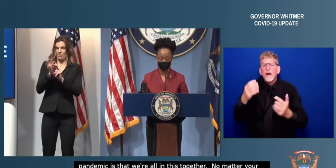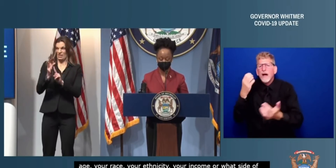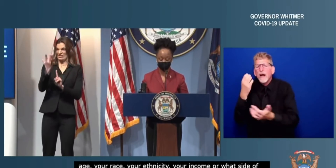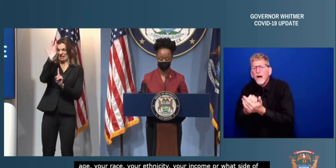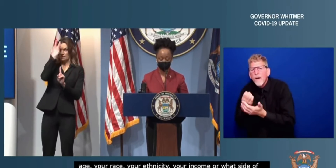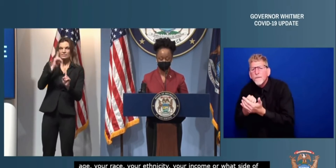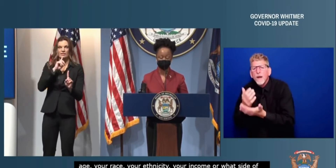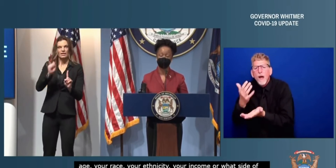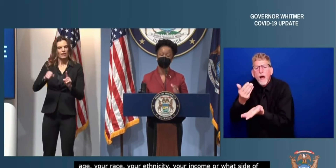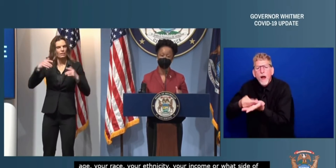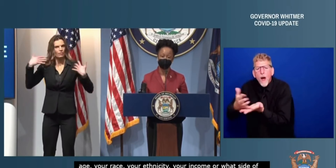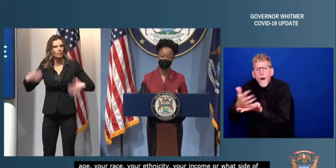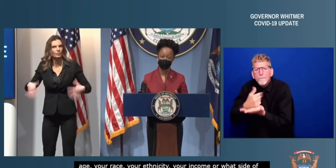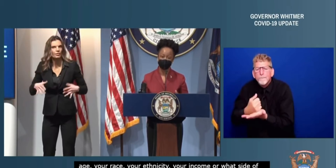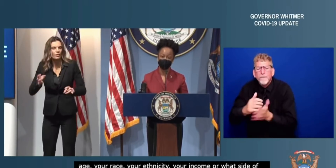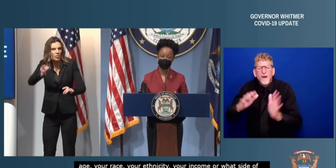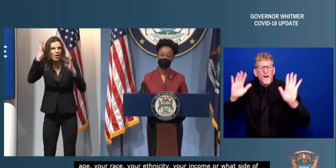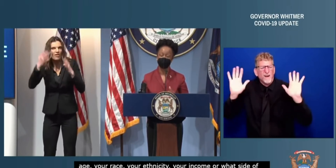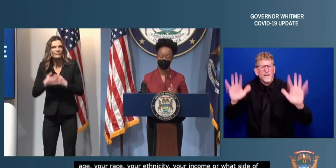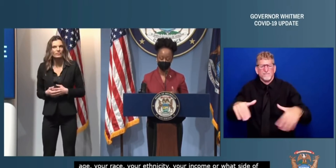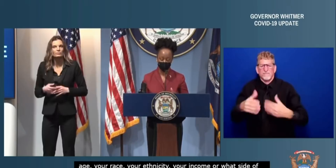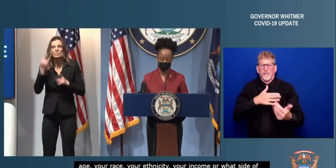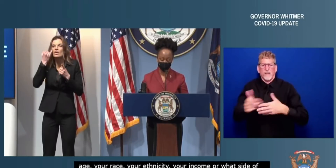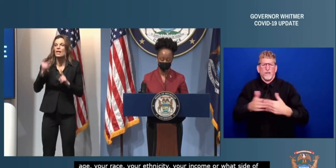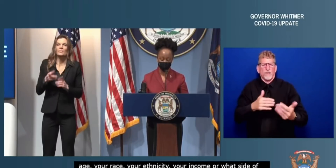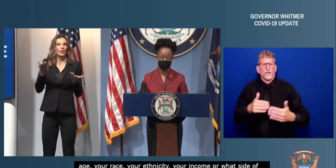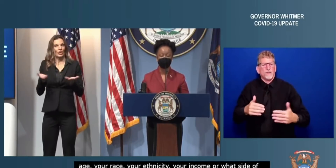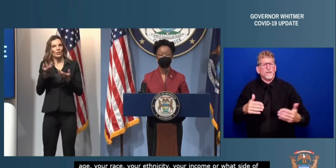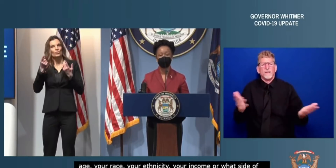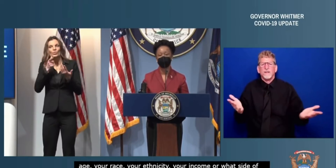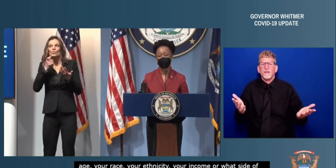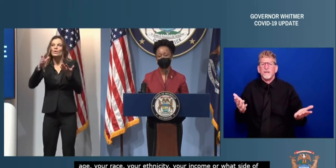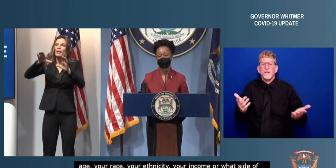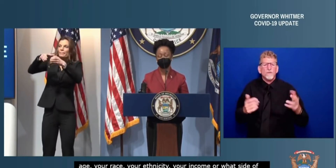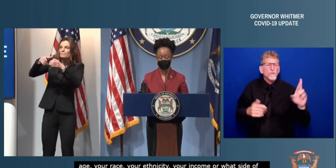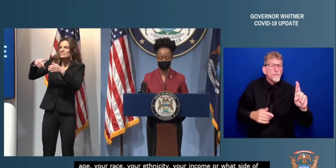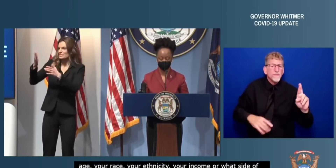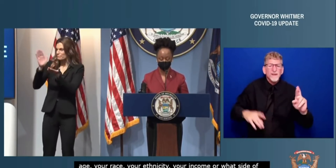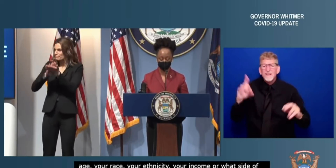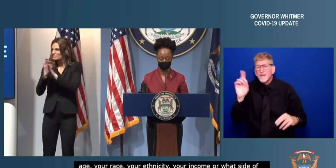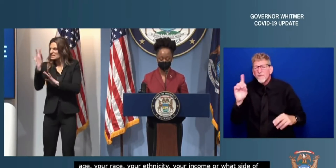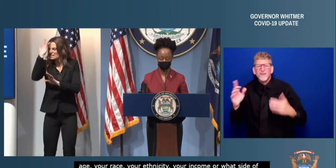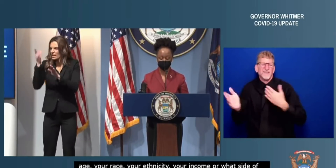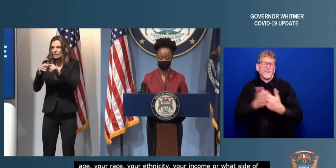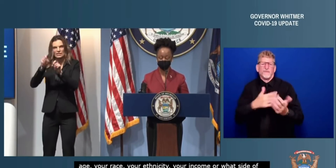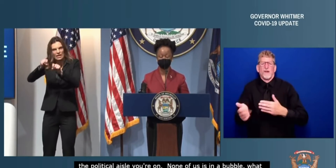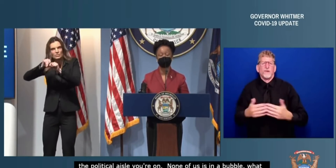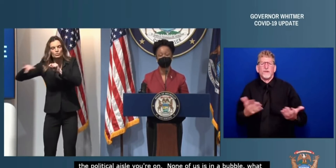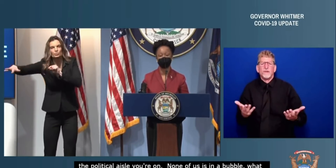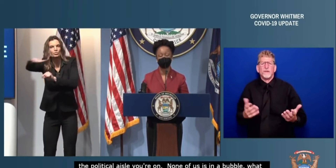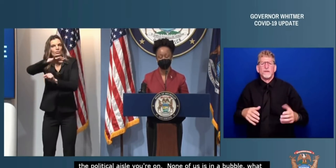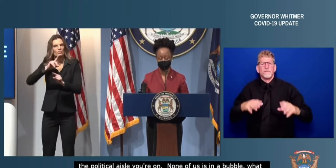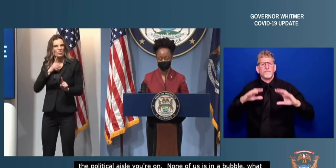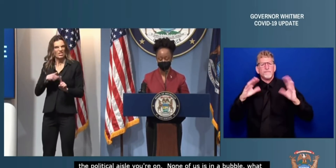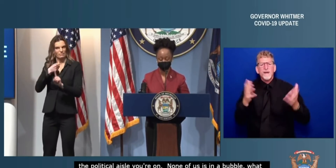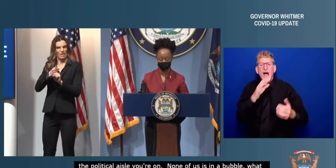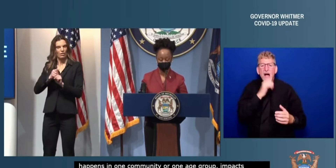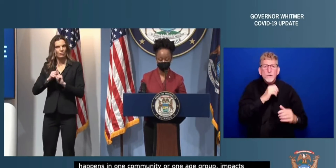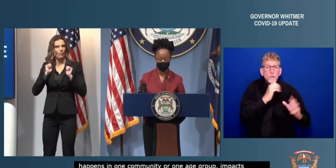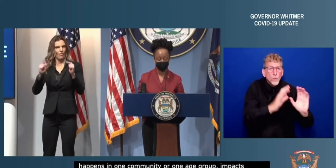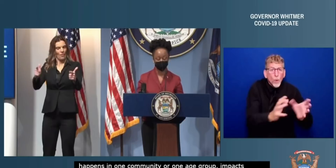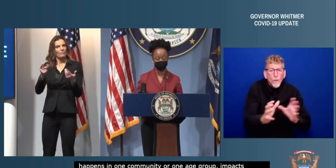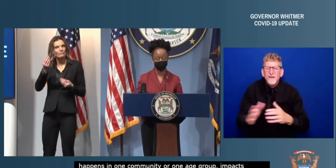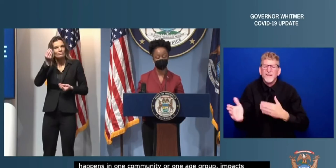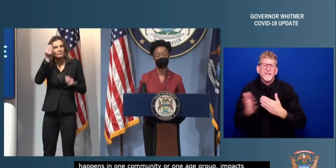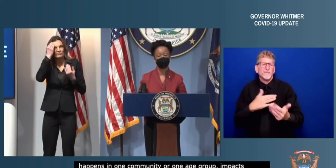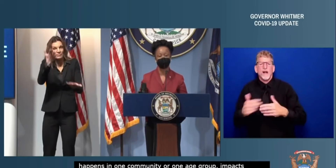in a bubble. And what happens in one community or one age group impacts everyone. Getting a vaccine helps us